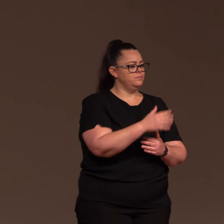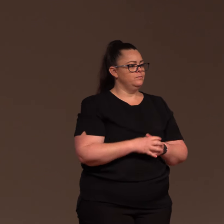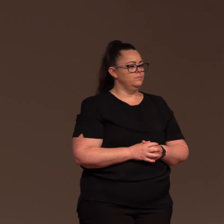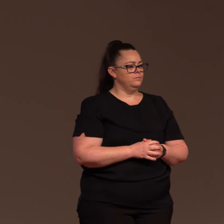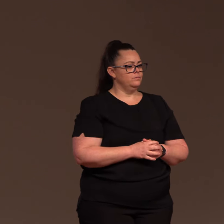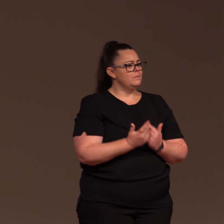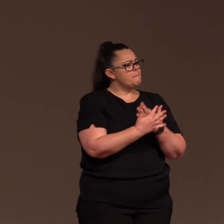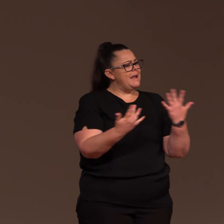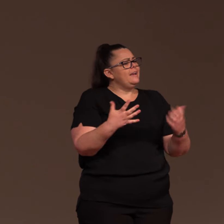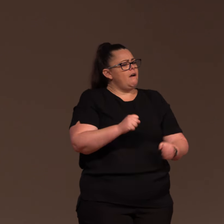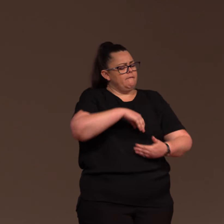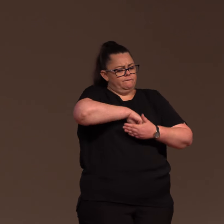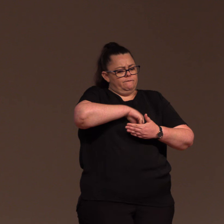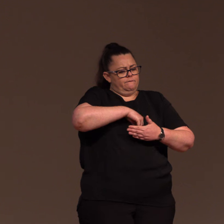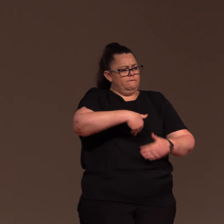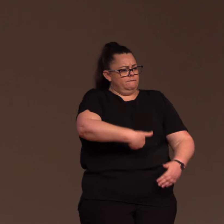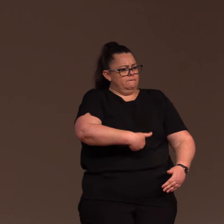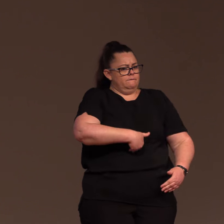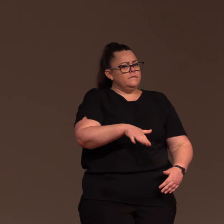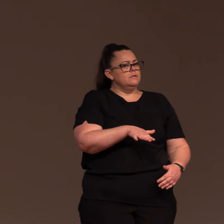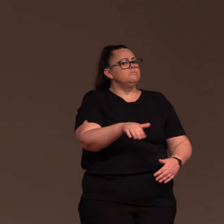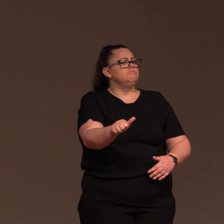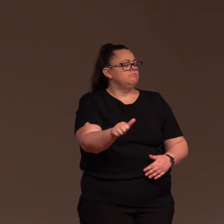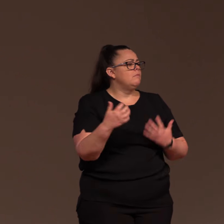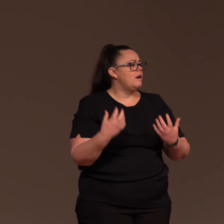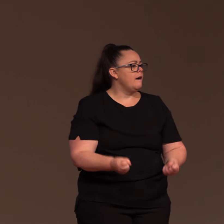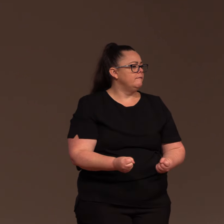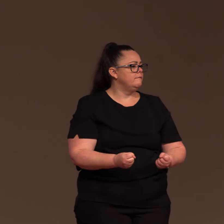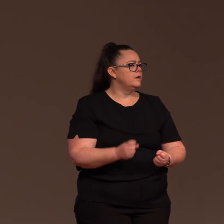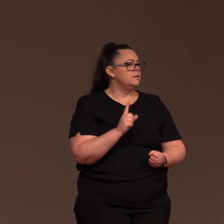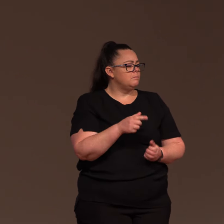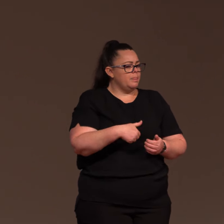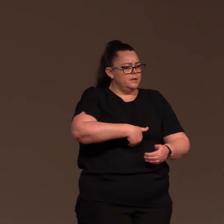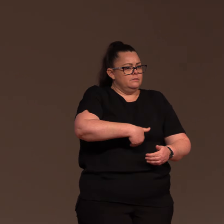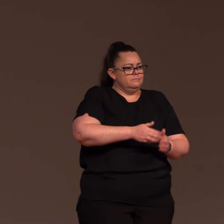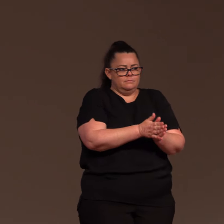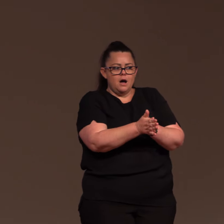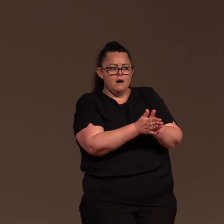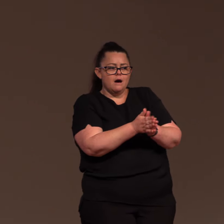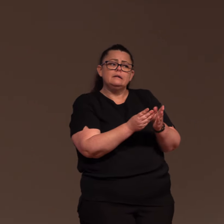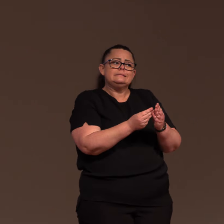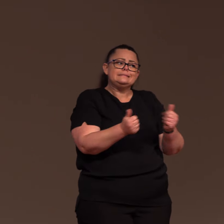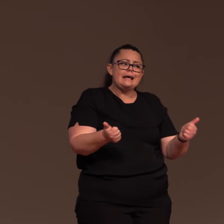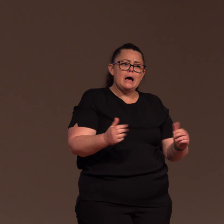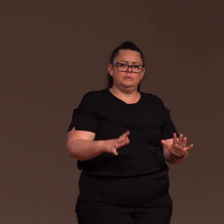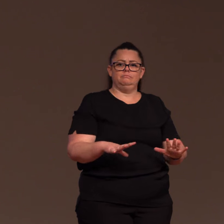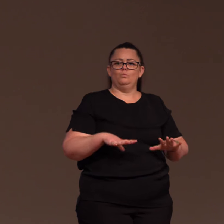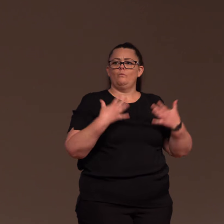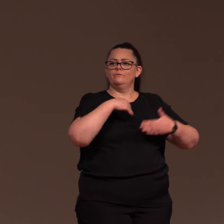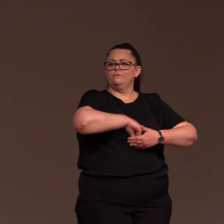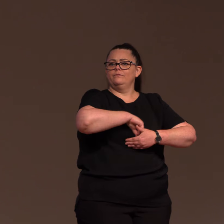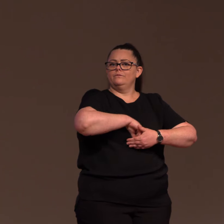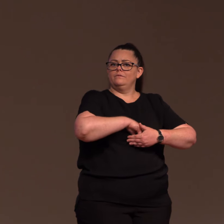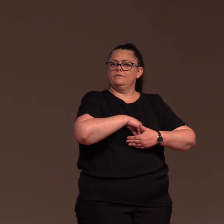is intuitive and that spark that's for some of you has come naturally, it does need to be